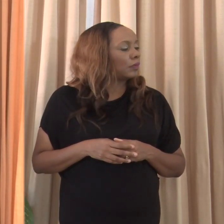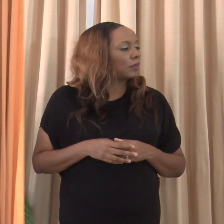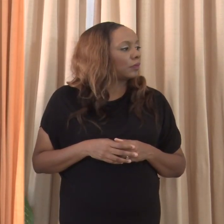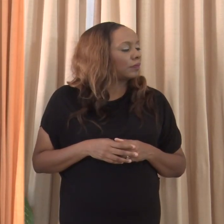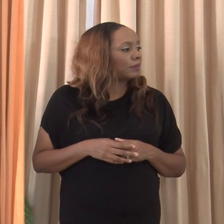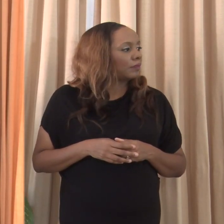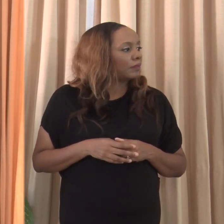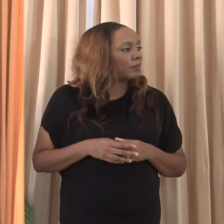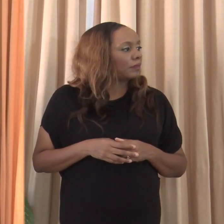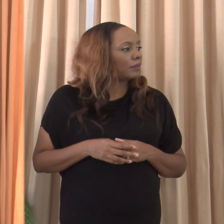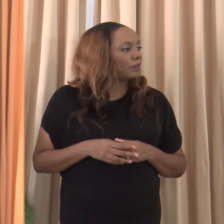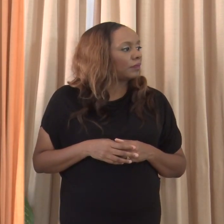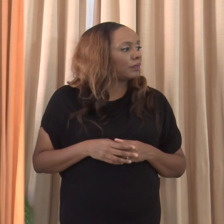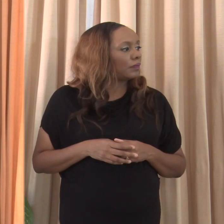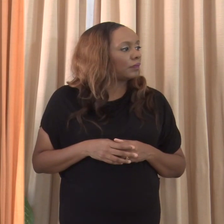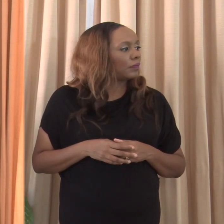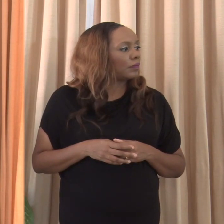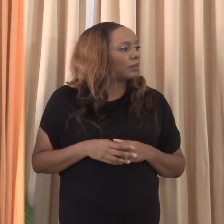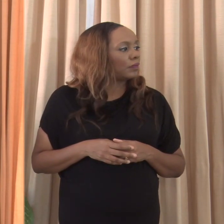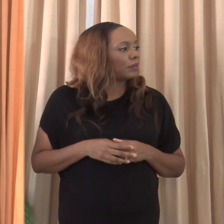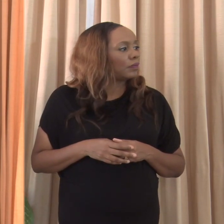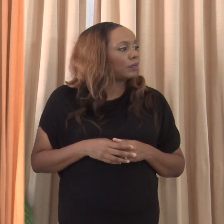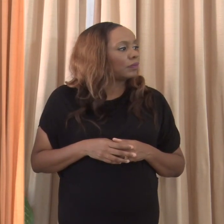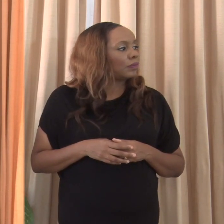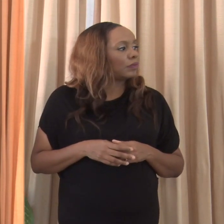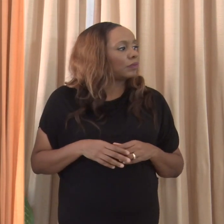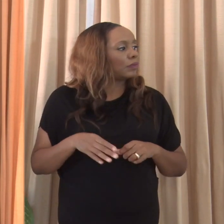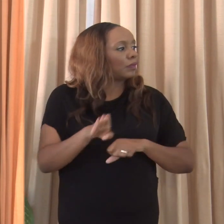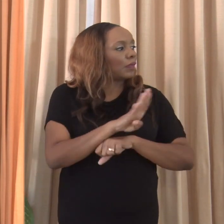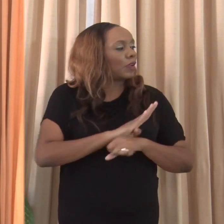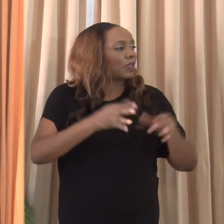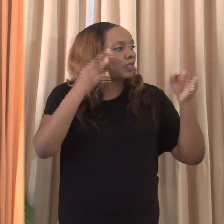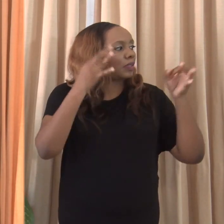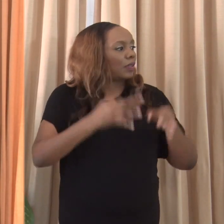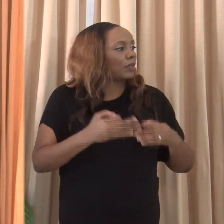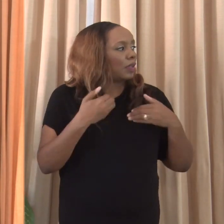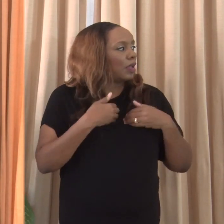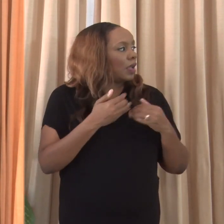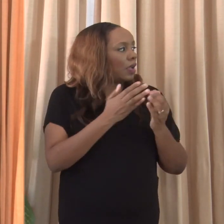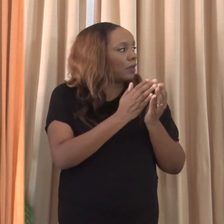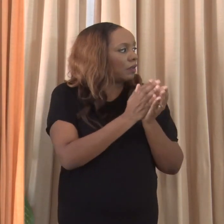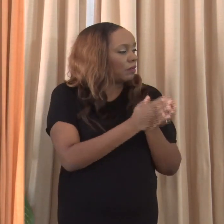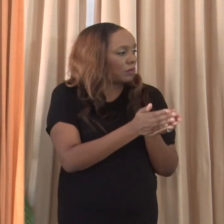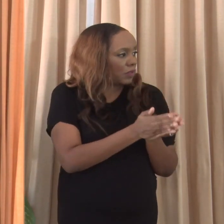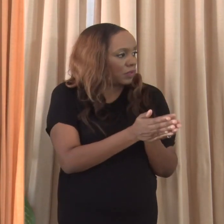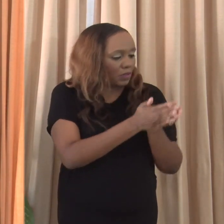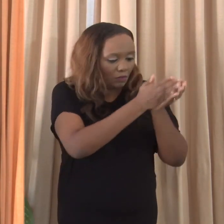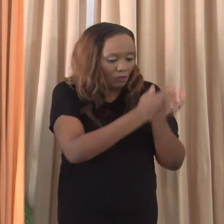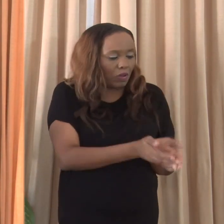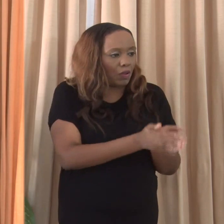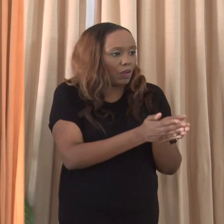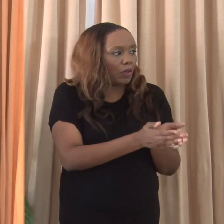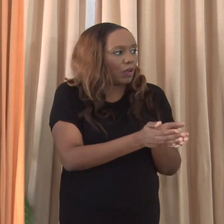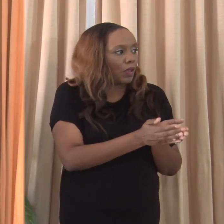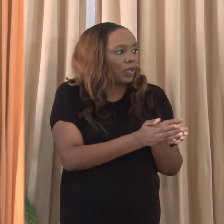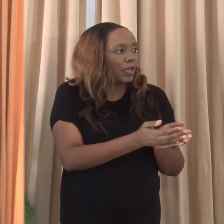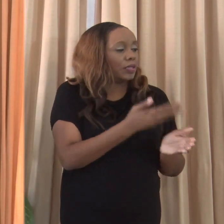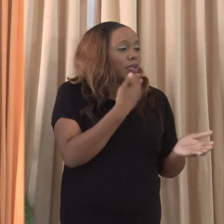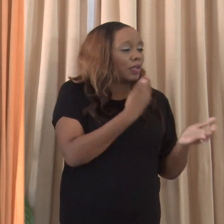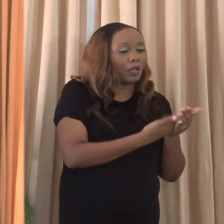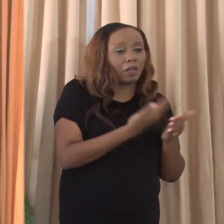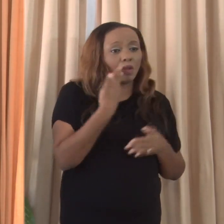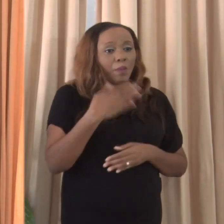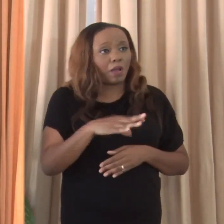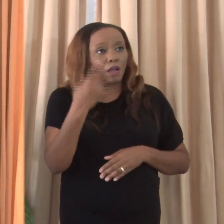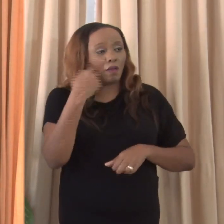take in the cruise ships when nobody else would help or hurt its reputation, and what are some of